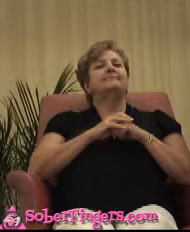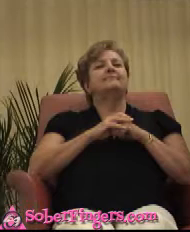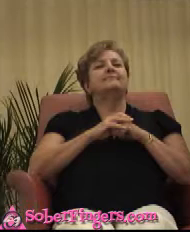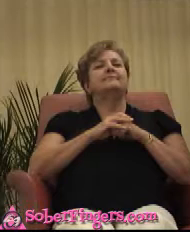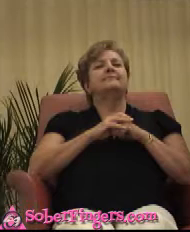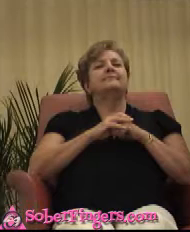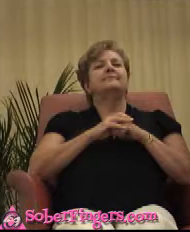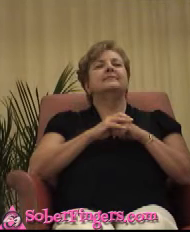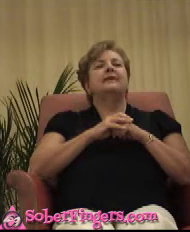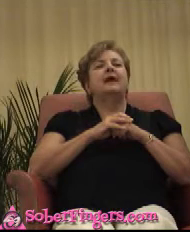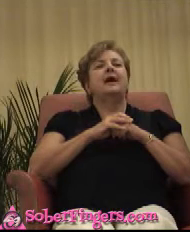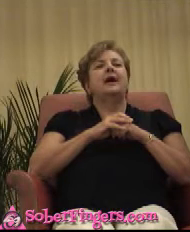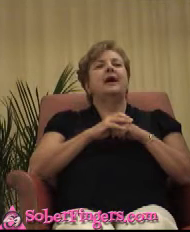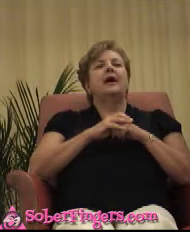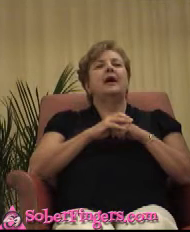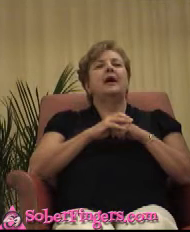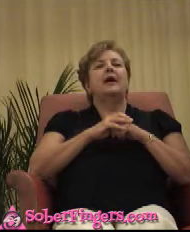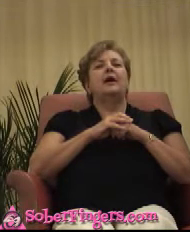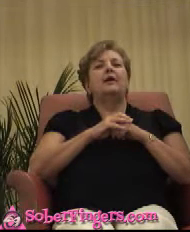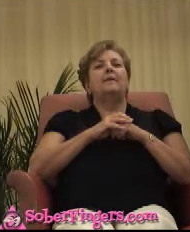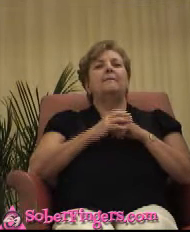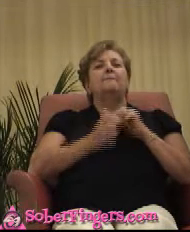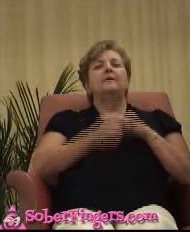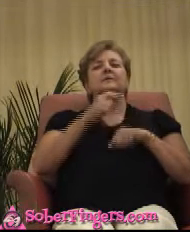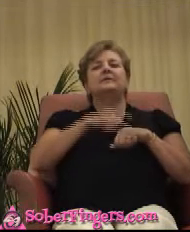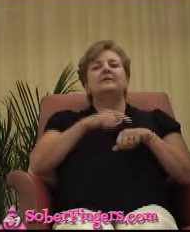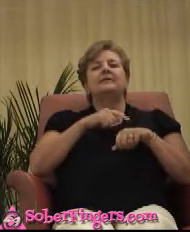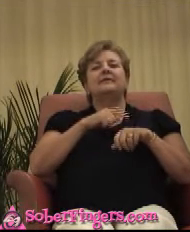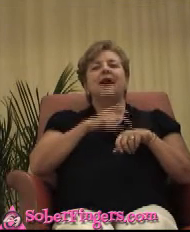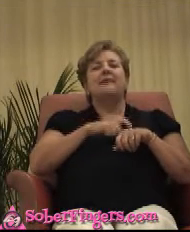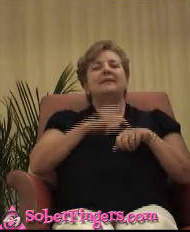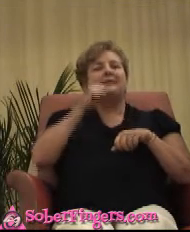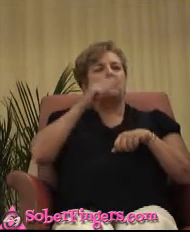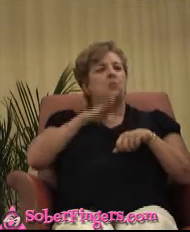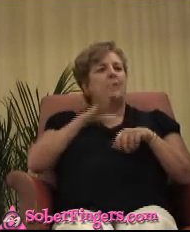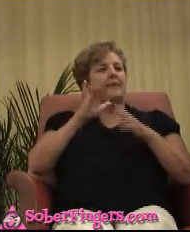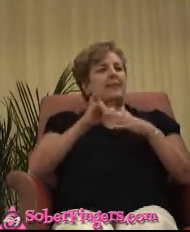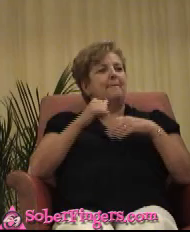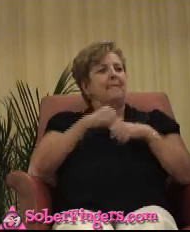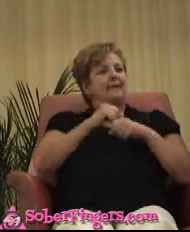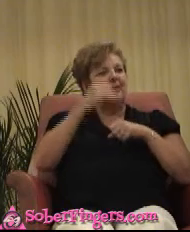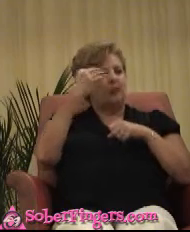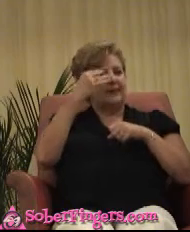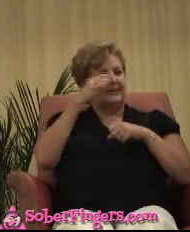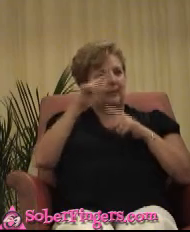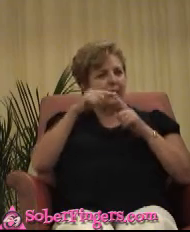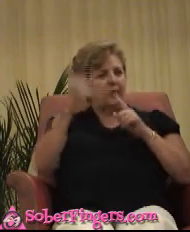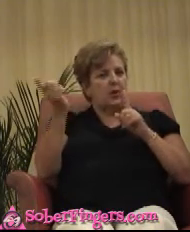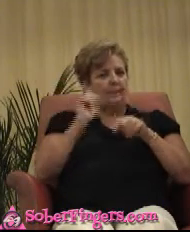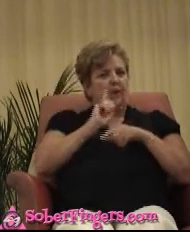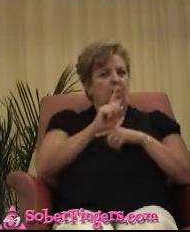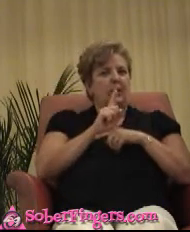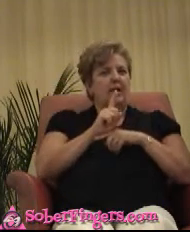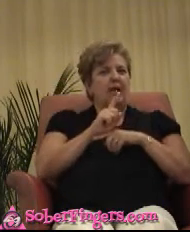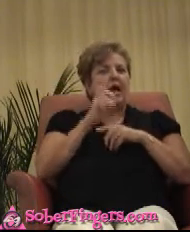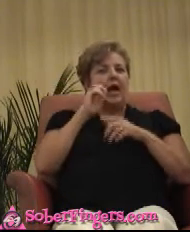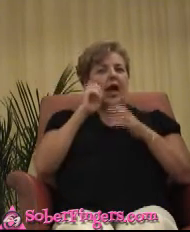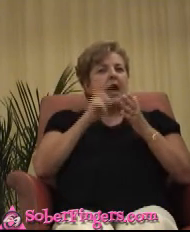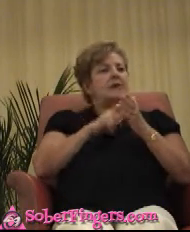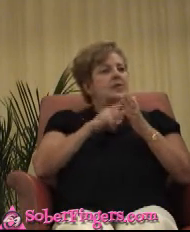out there, and it's usually the women that drive me crazy up there. And I noticed that Candace didn't get involved in that today, but